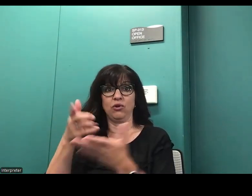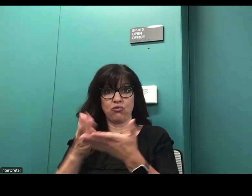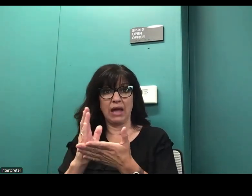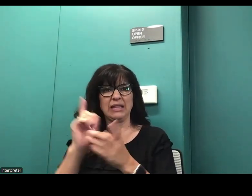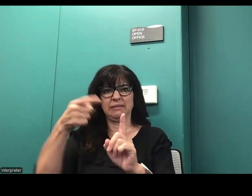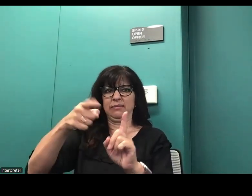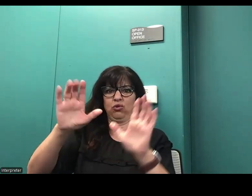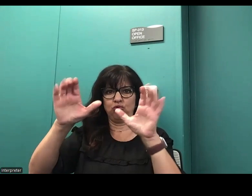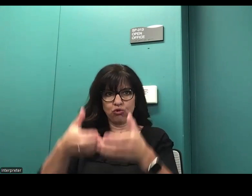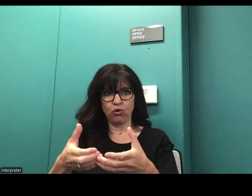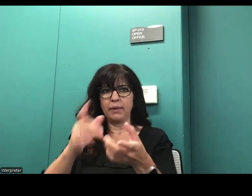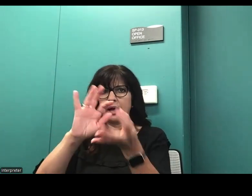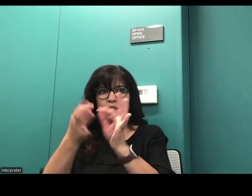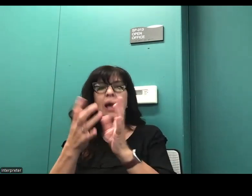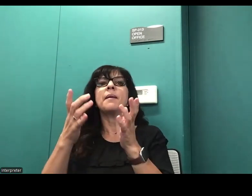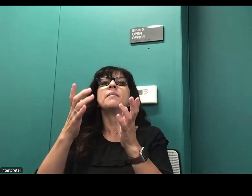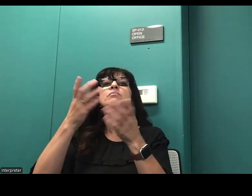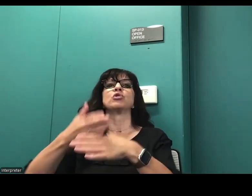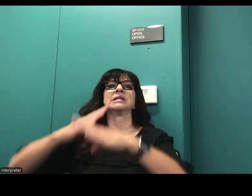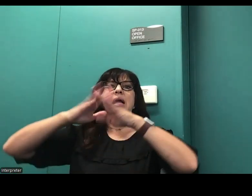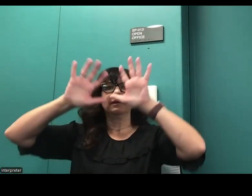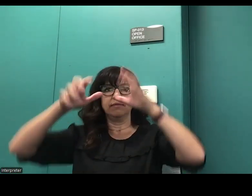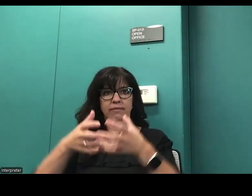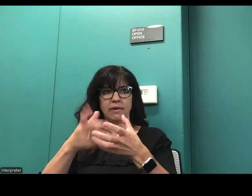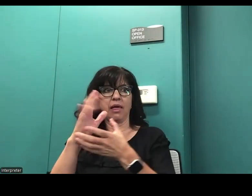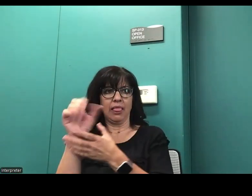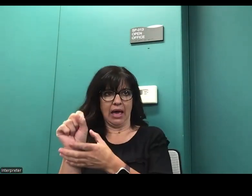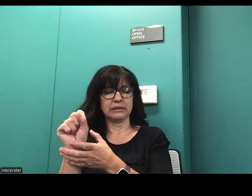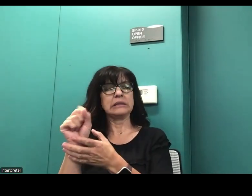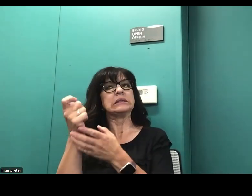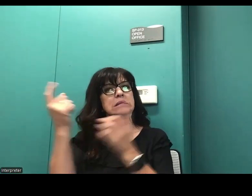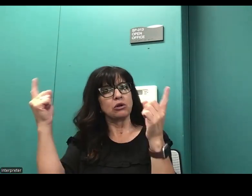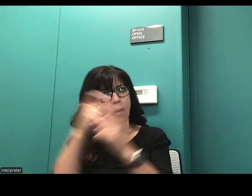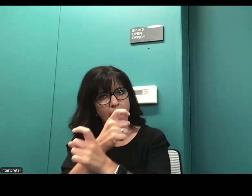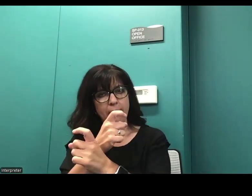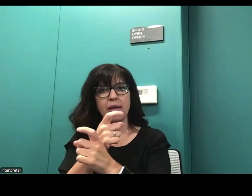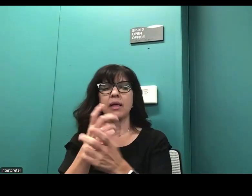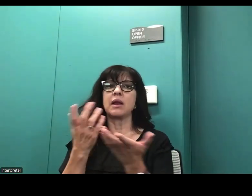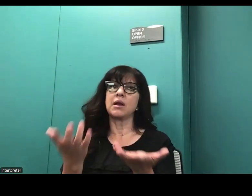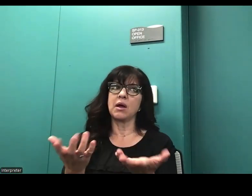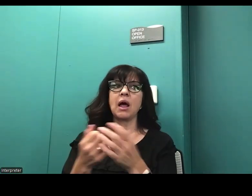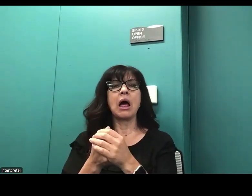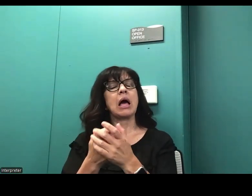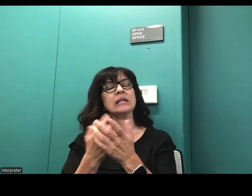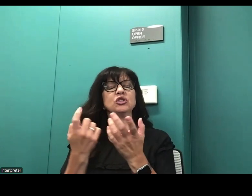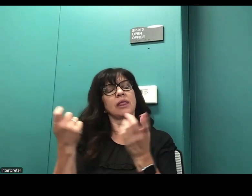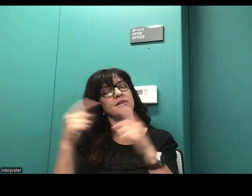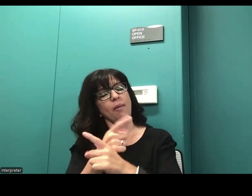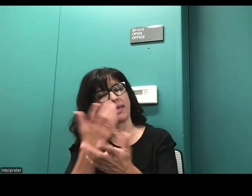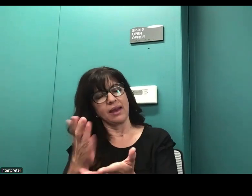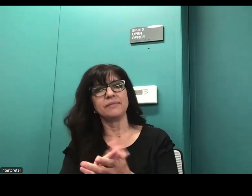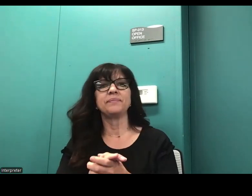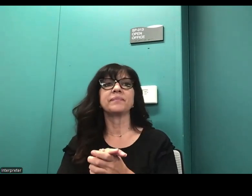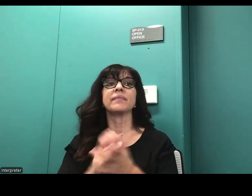group as a protected class. Now, that's a little complicated because it's a little complicated.